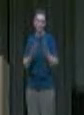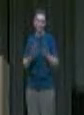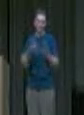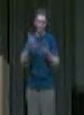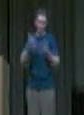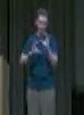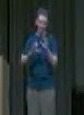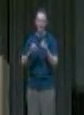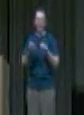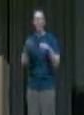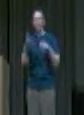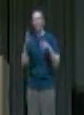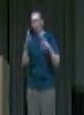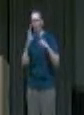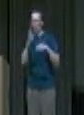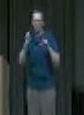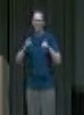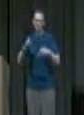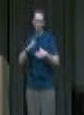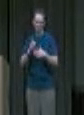shared.